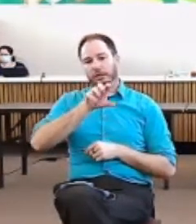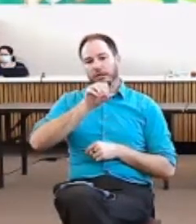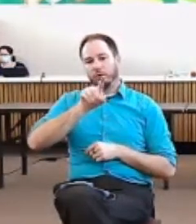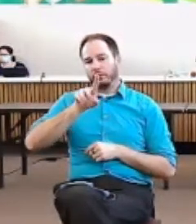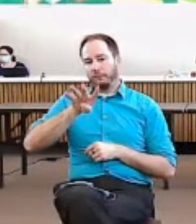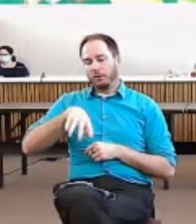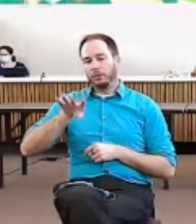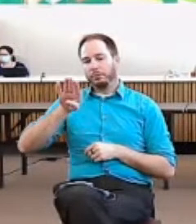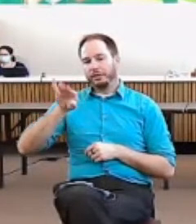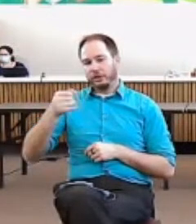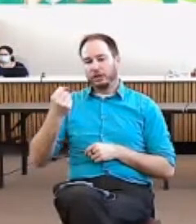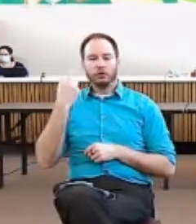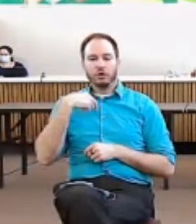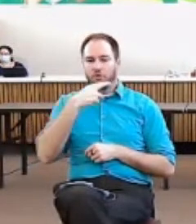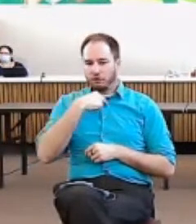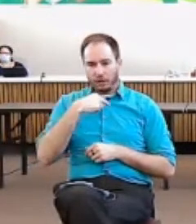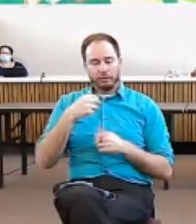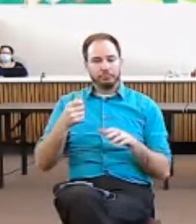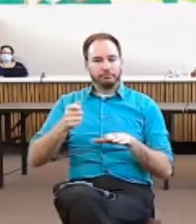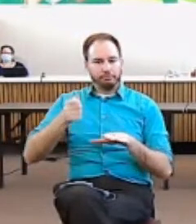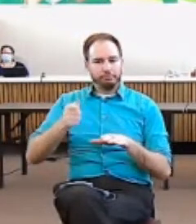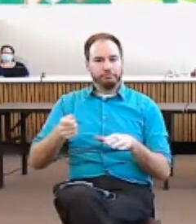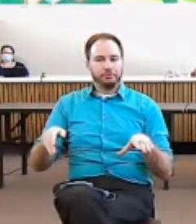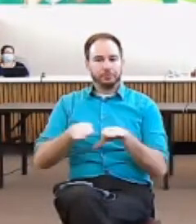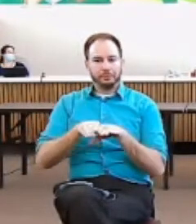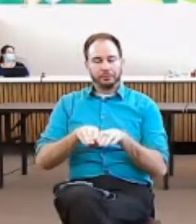2022-014 BJ's Restaurant.